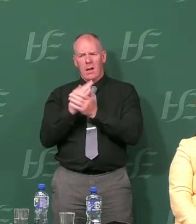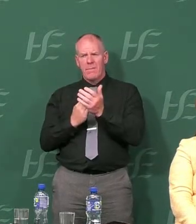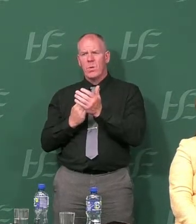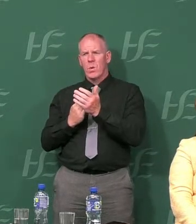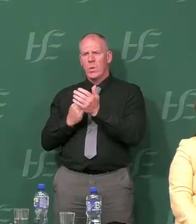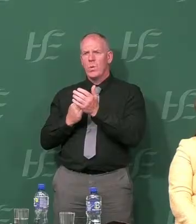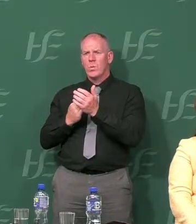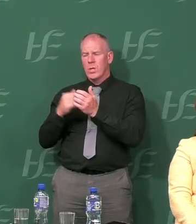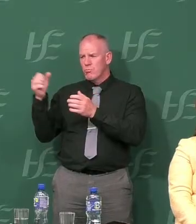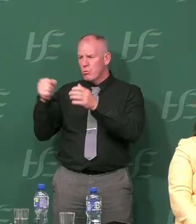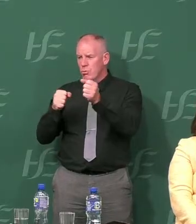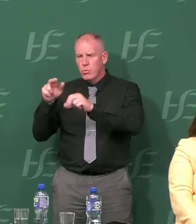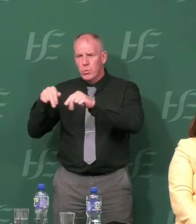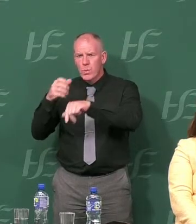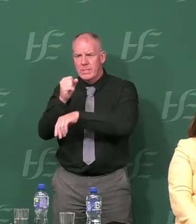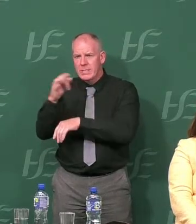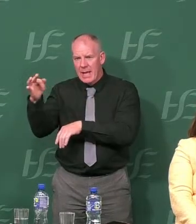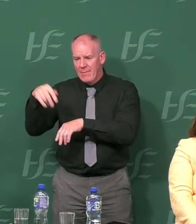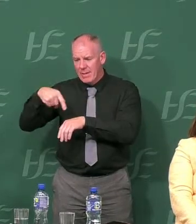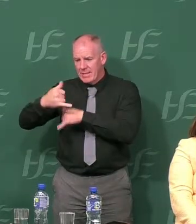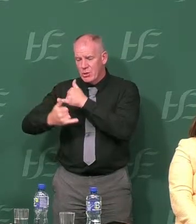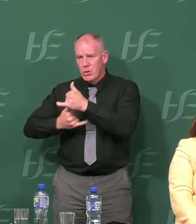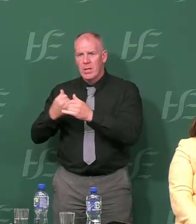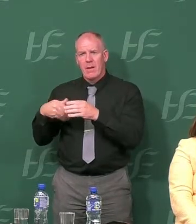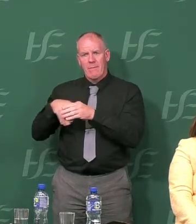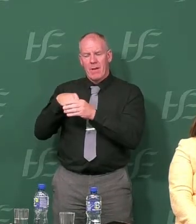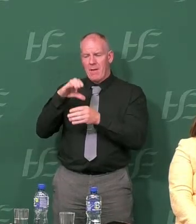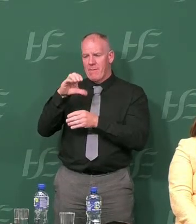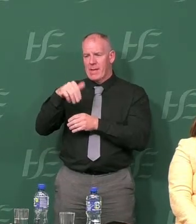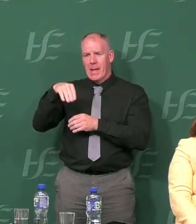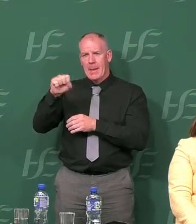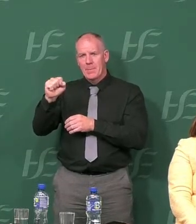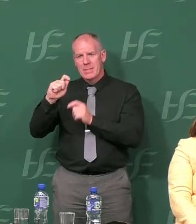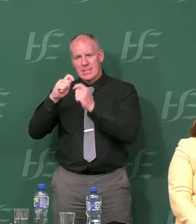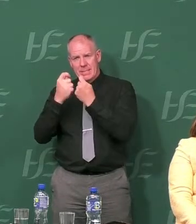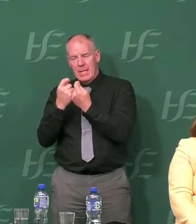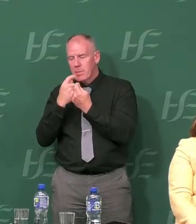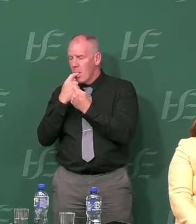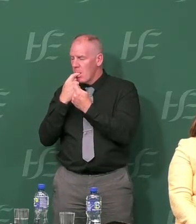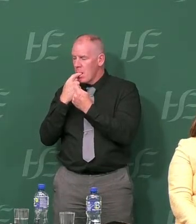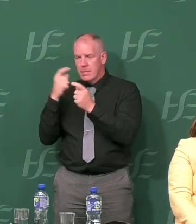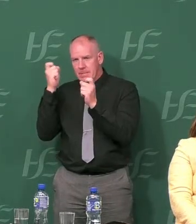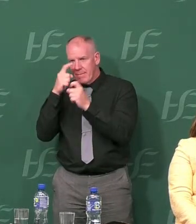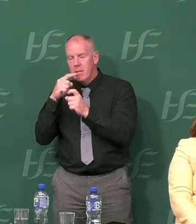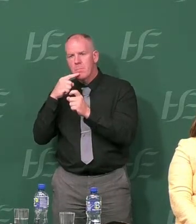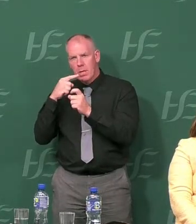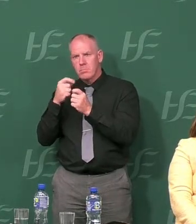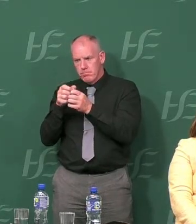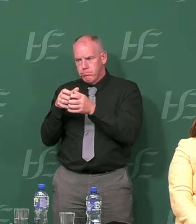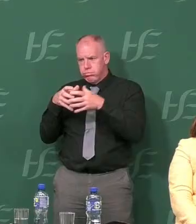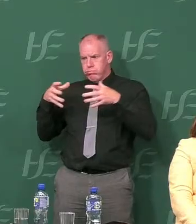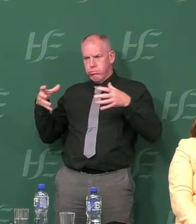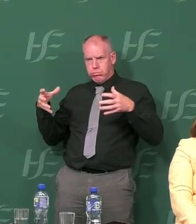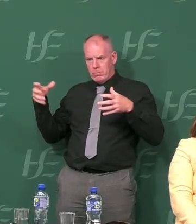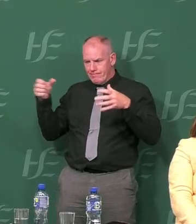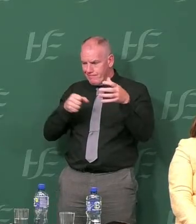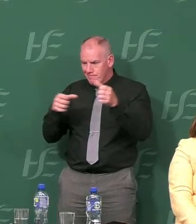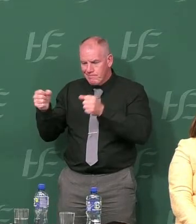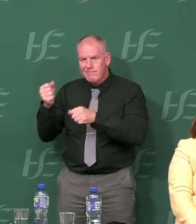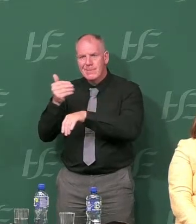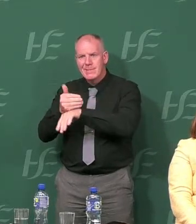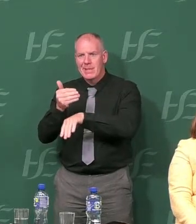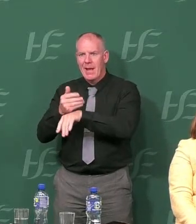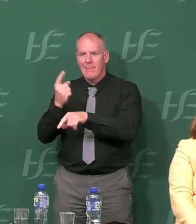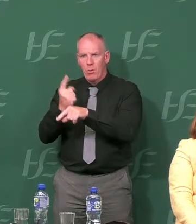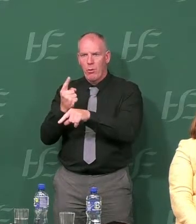have this year in our CAMS teams, proven challenging but significant recruitment that we have funded for